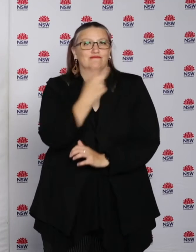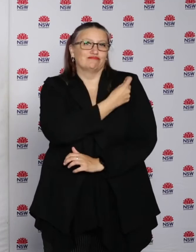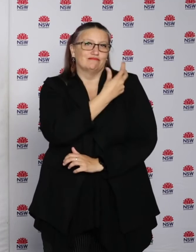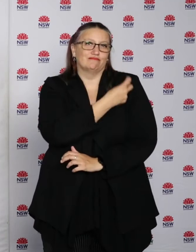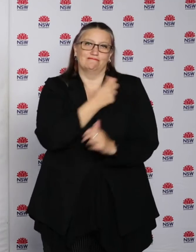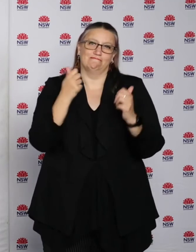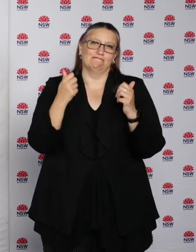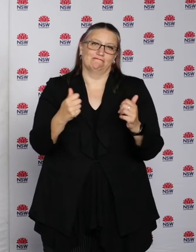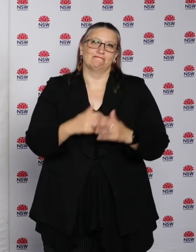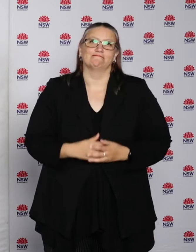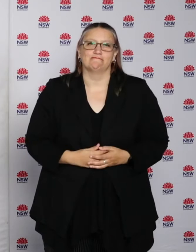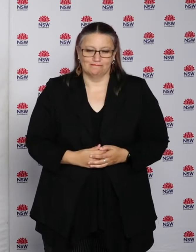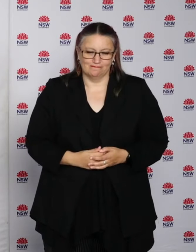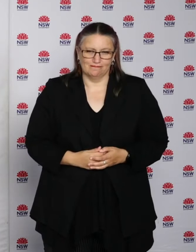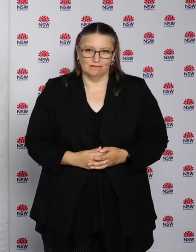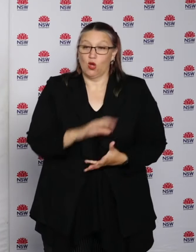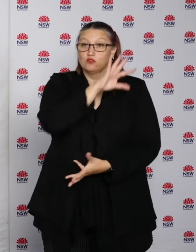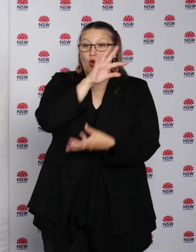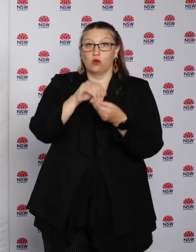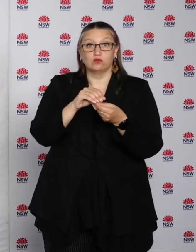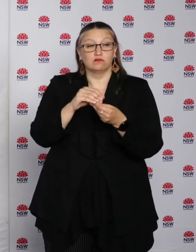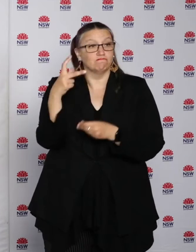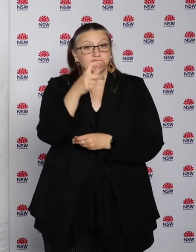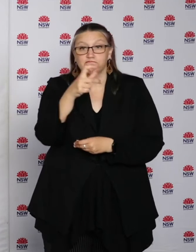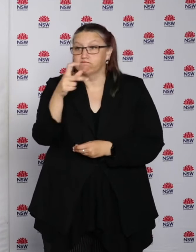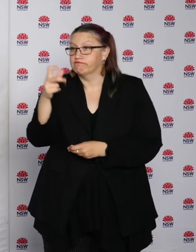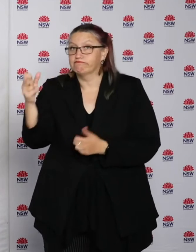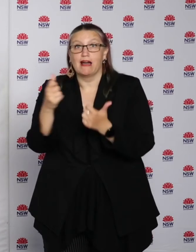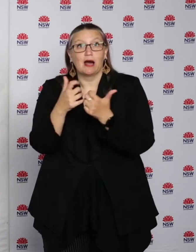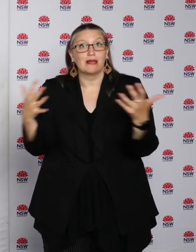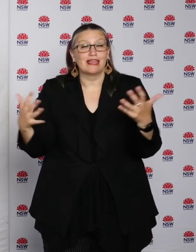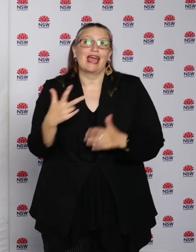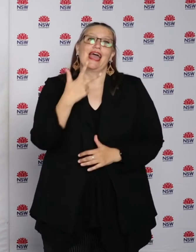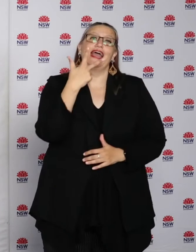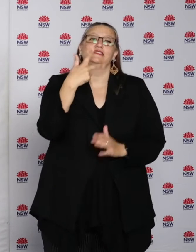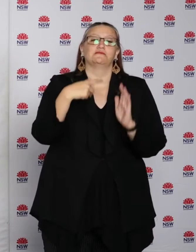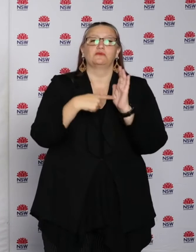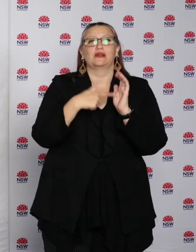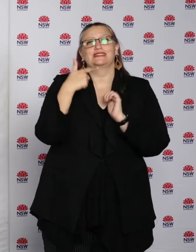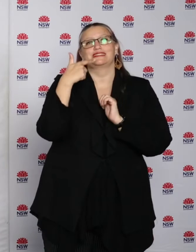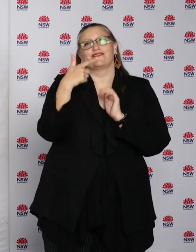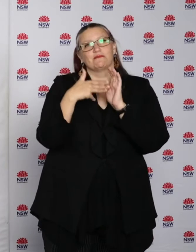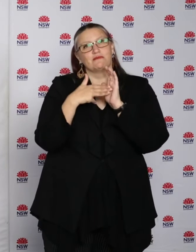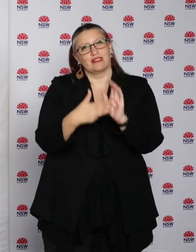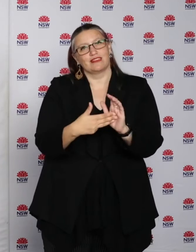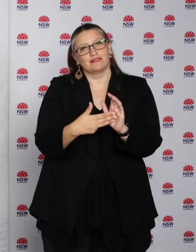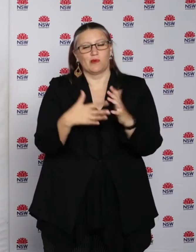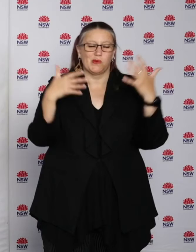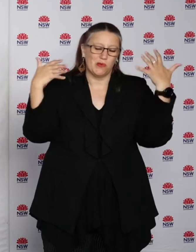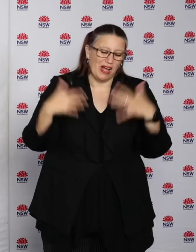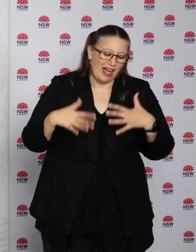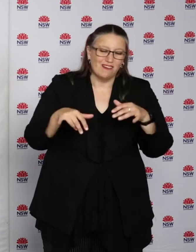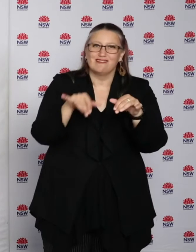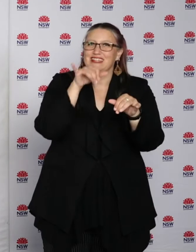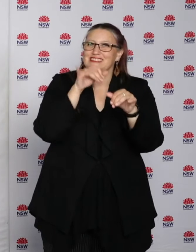administered in New South Wales is now 8.7 million. This is fantastic news. Thank you so much for coming forward to get vaccinated and help us get out of